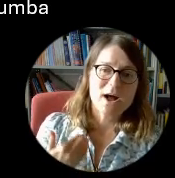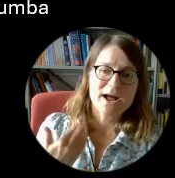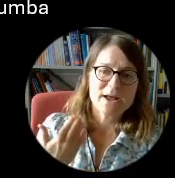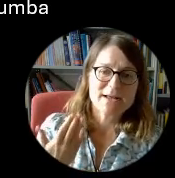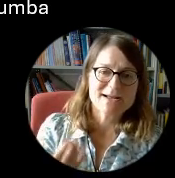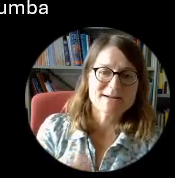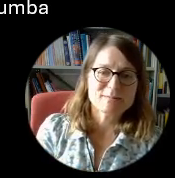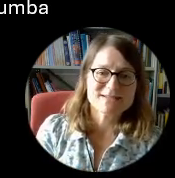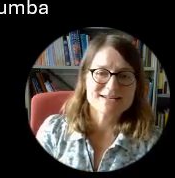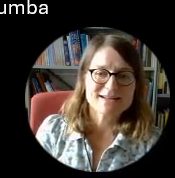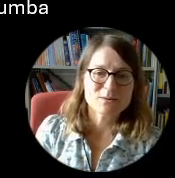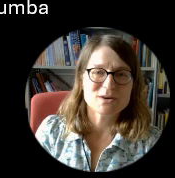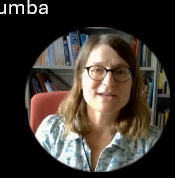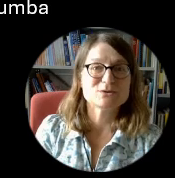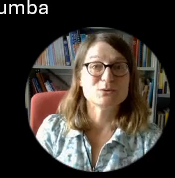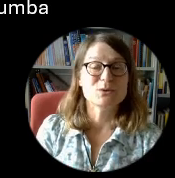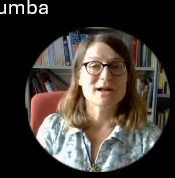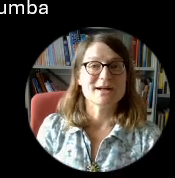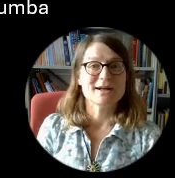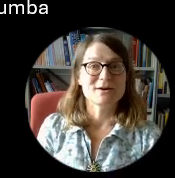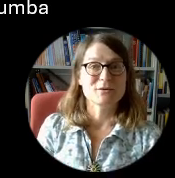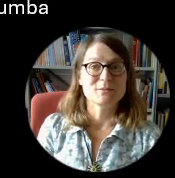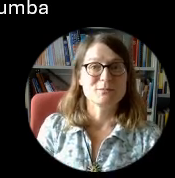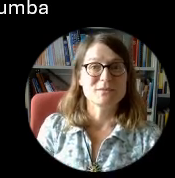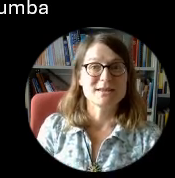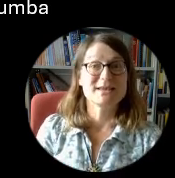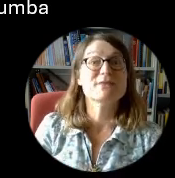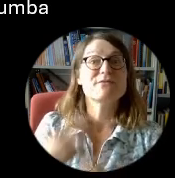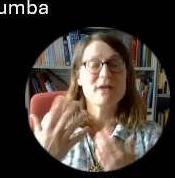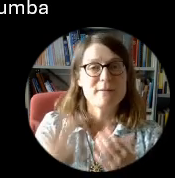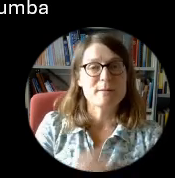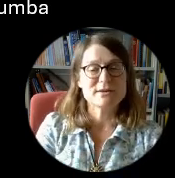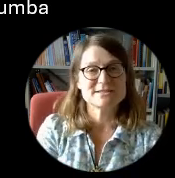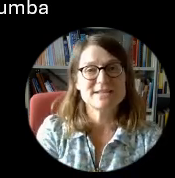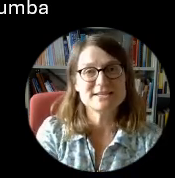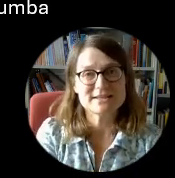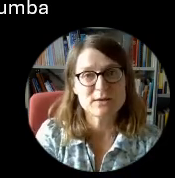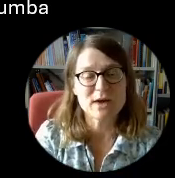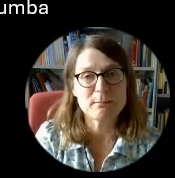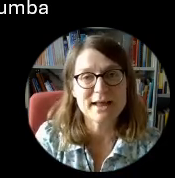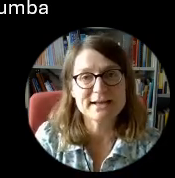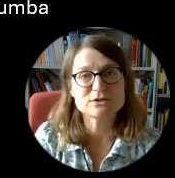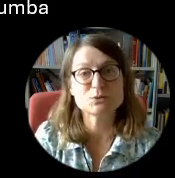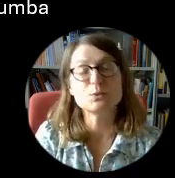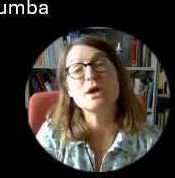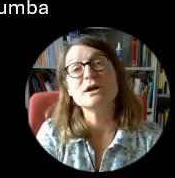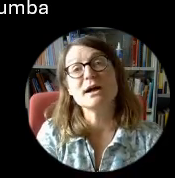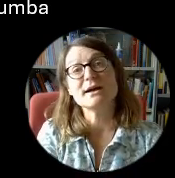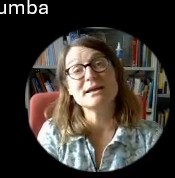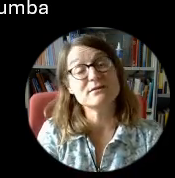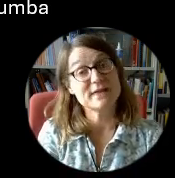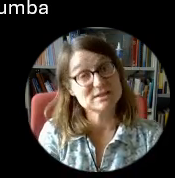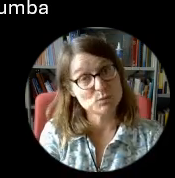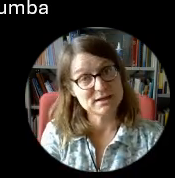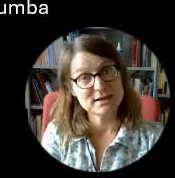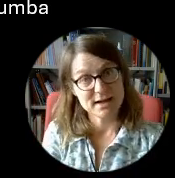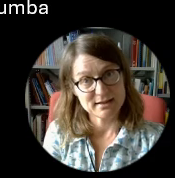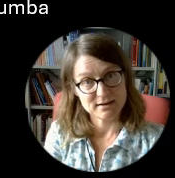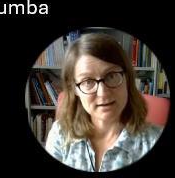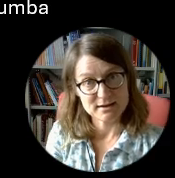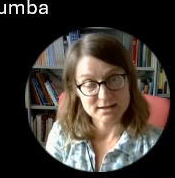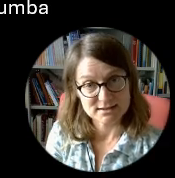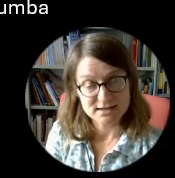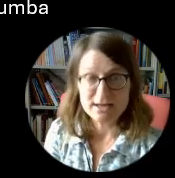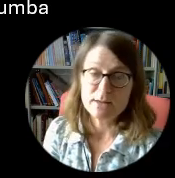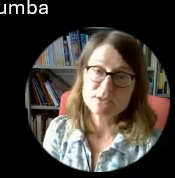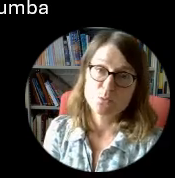So I basically would like to give the presentation that we are planning to give next week at